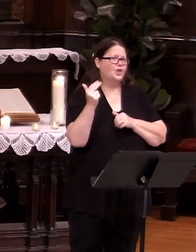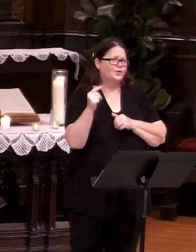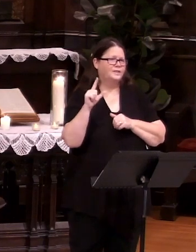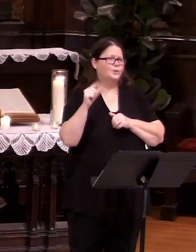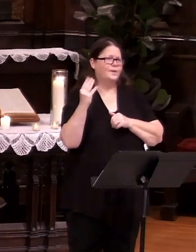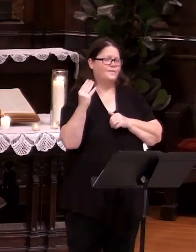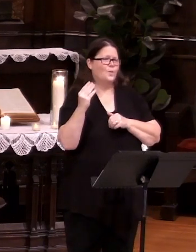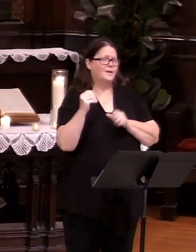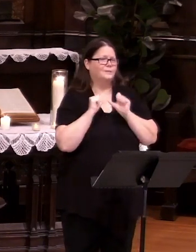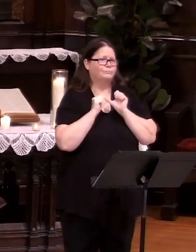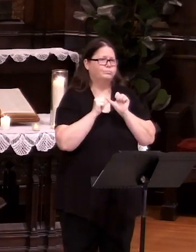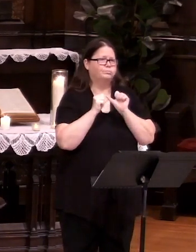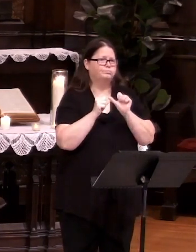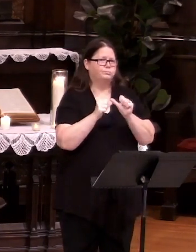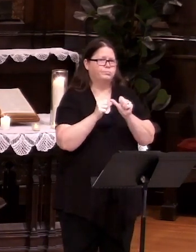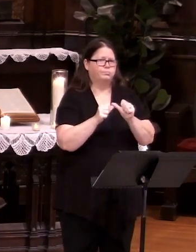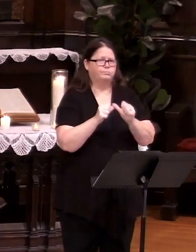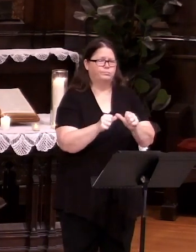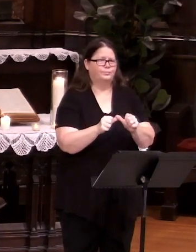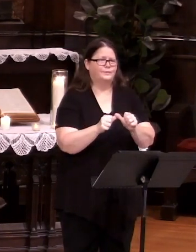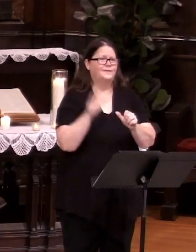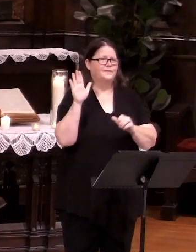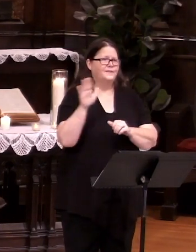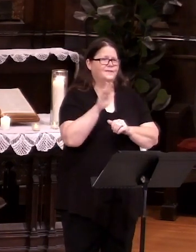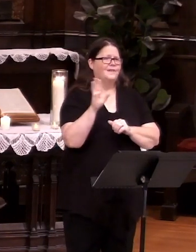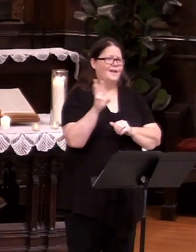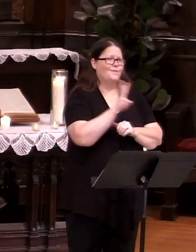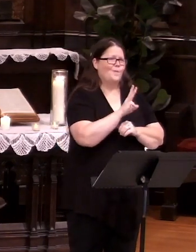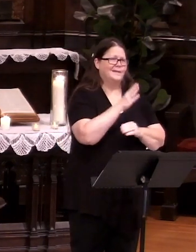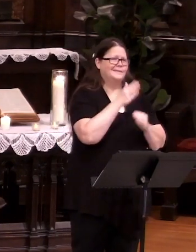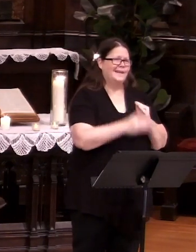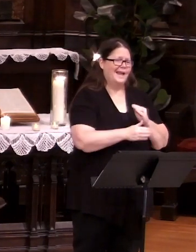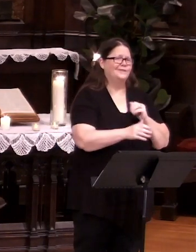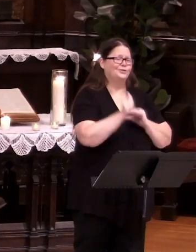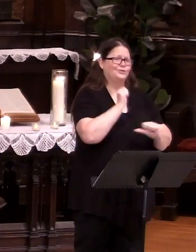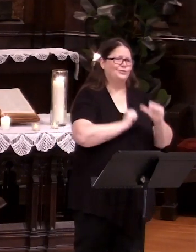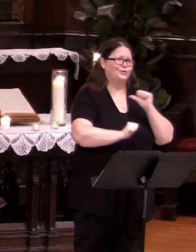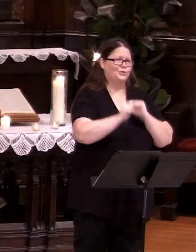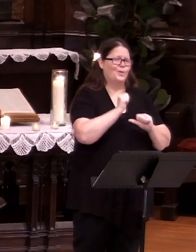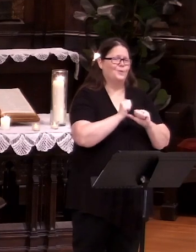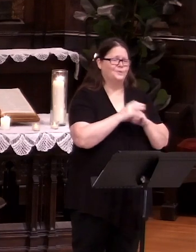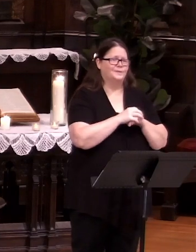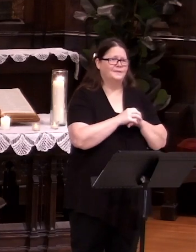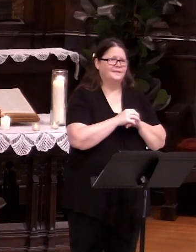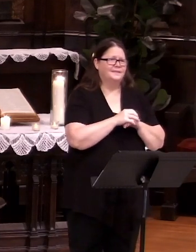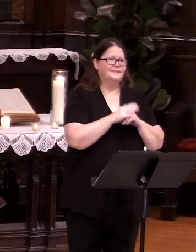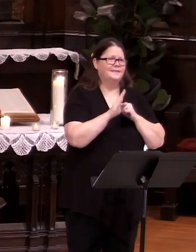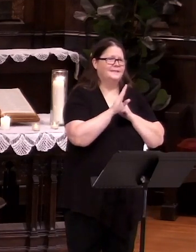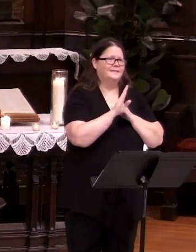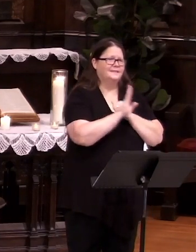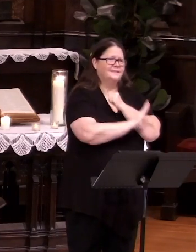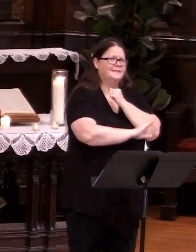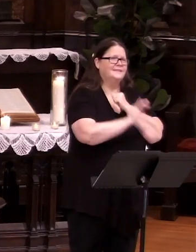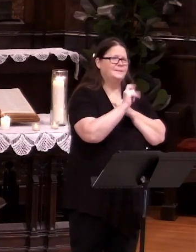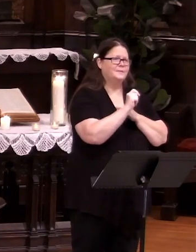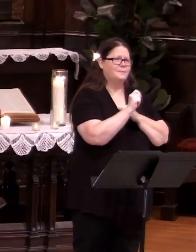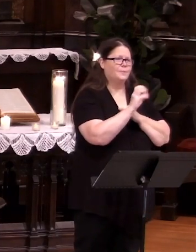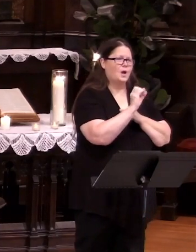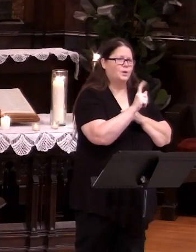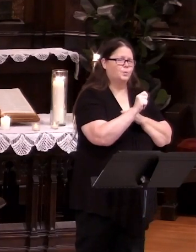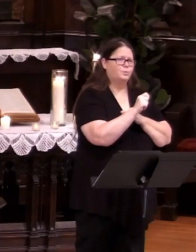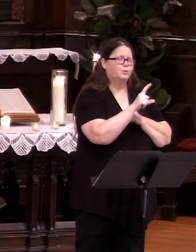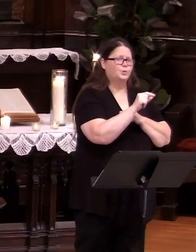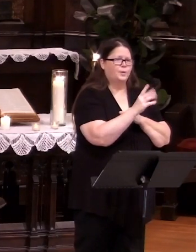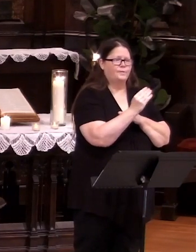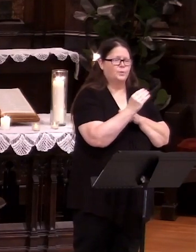for 55 West End performances at the Dominion Theatre in September and October of